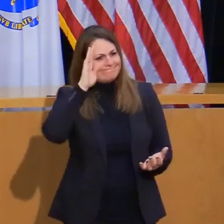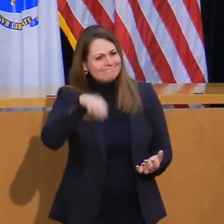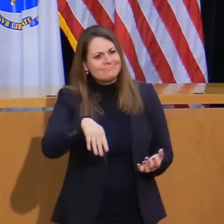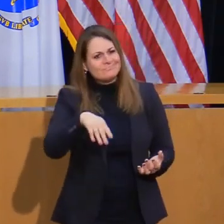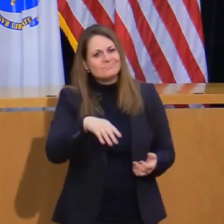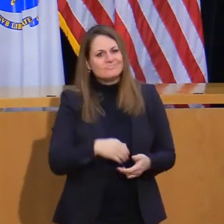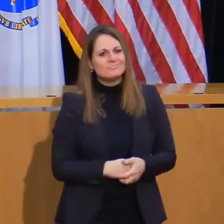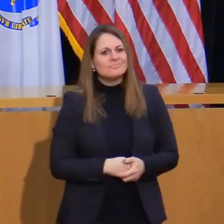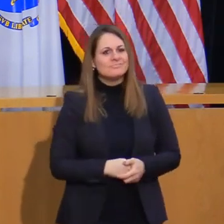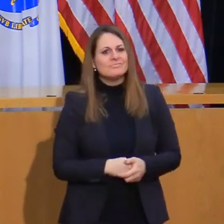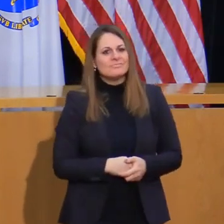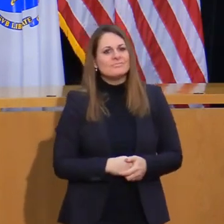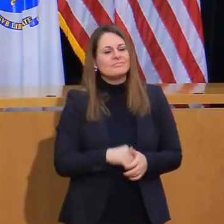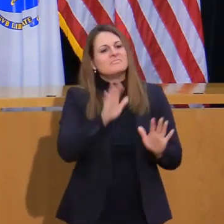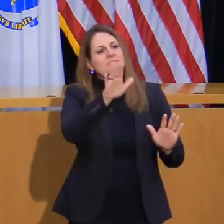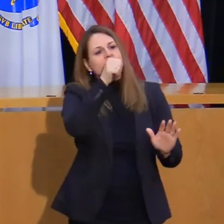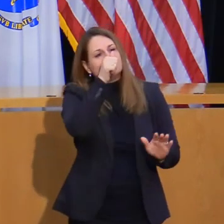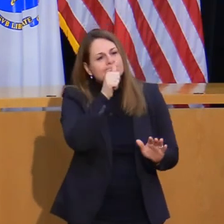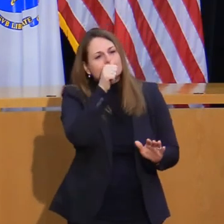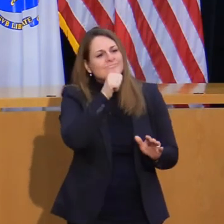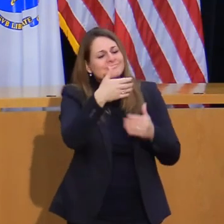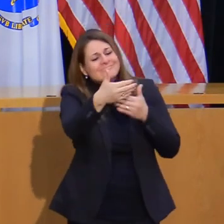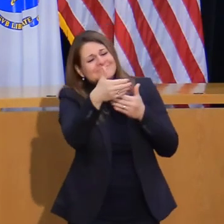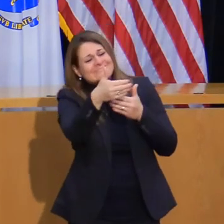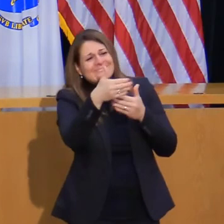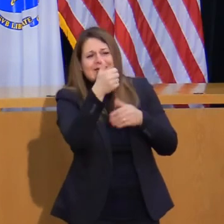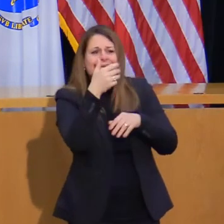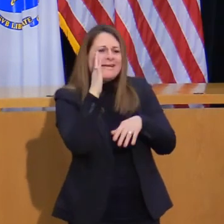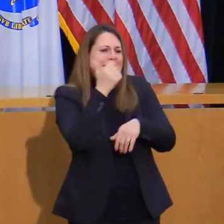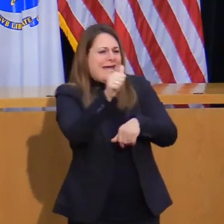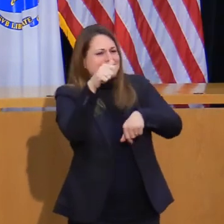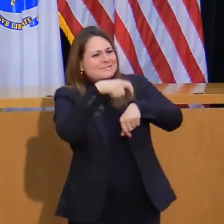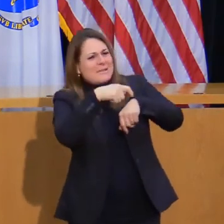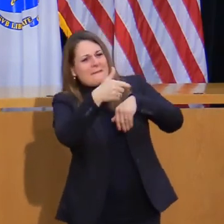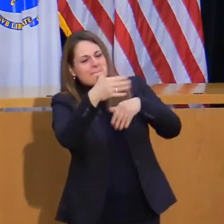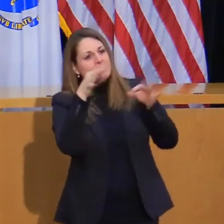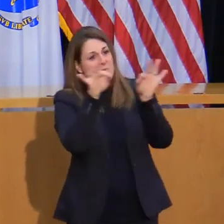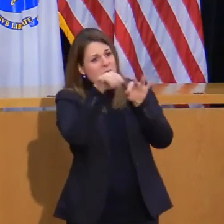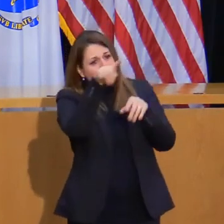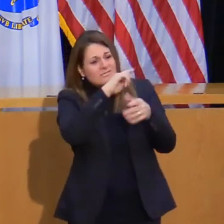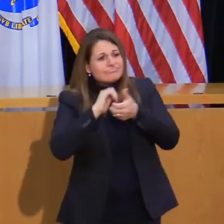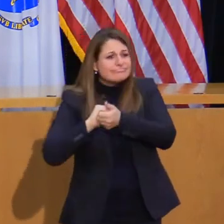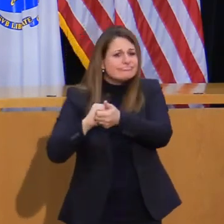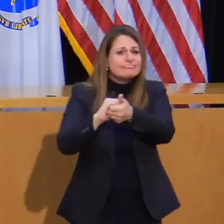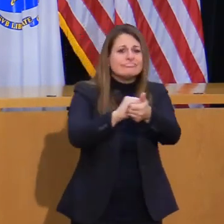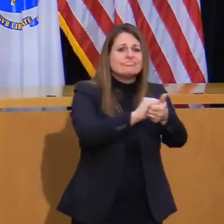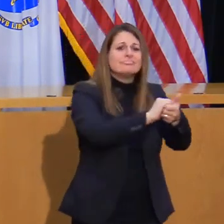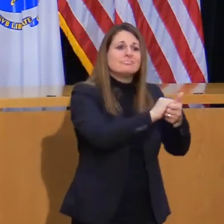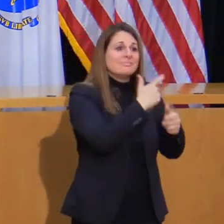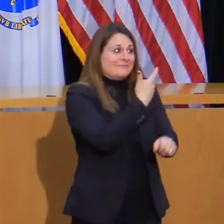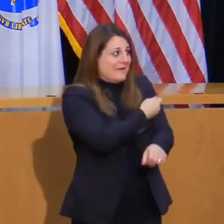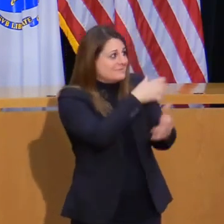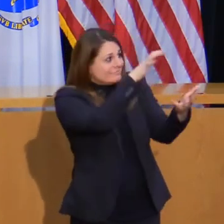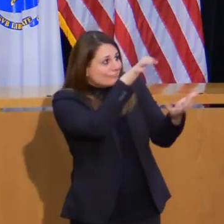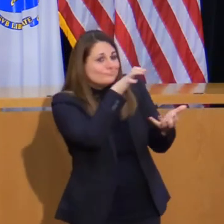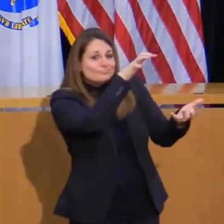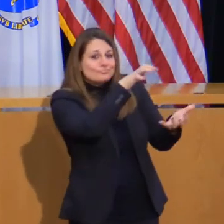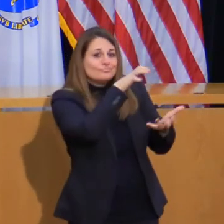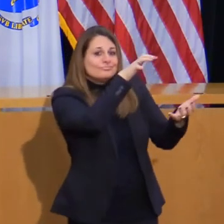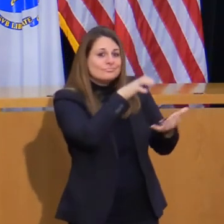but we need to hang in a little longer. Vaccines are here. Federal government's starting to send more